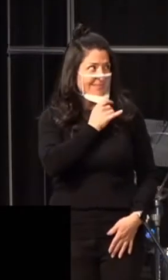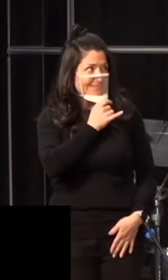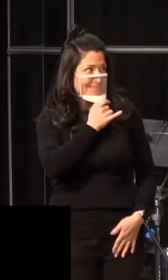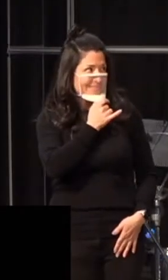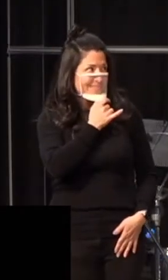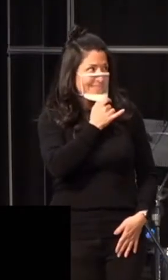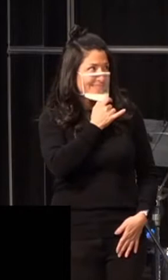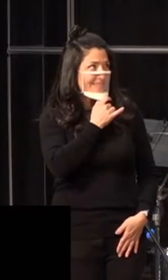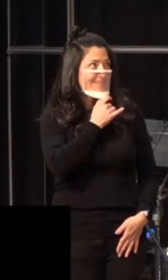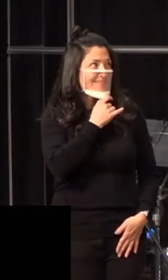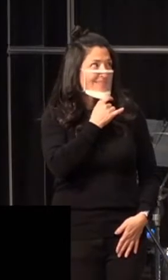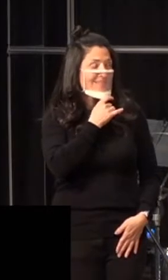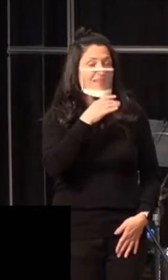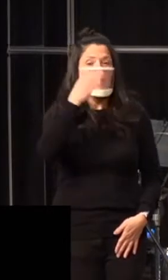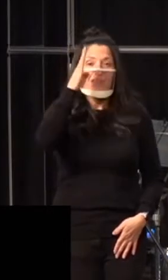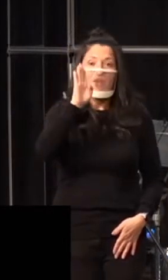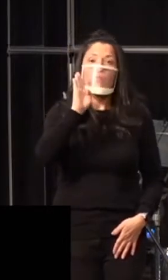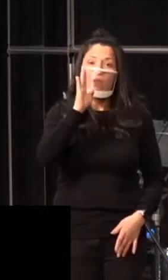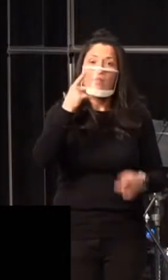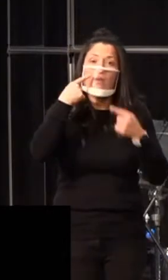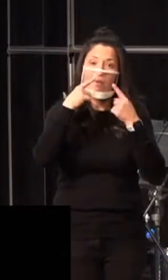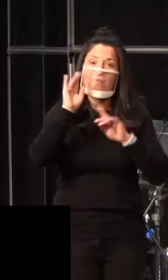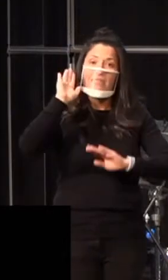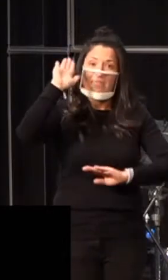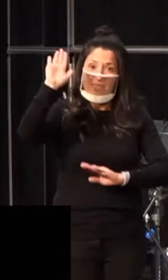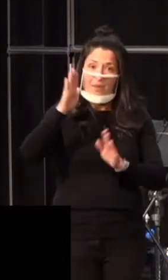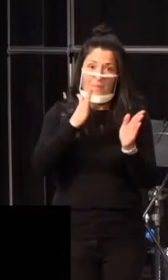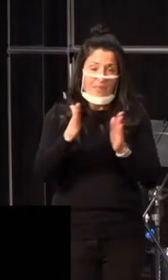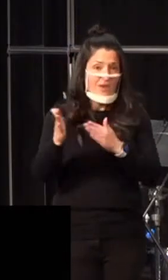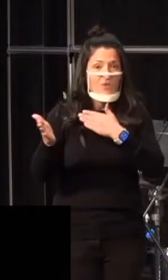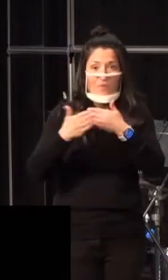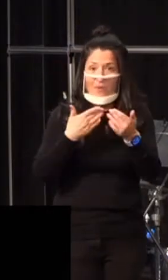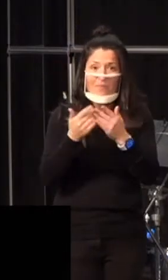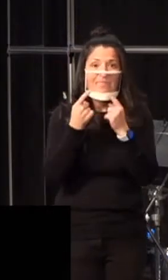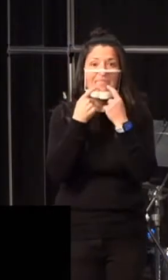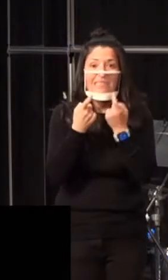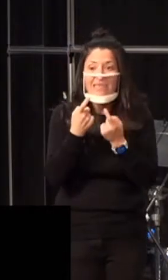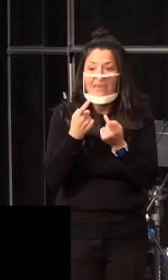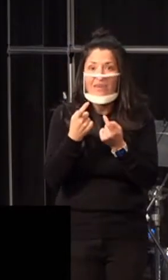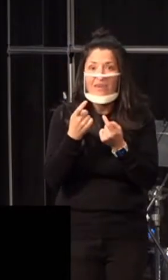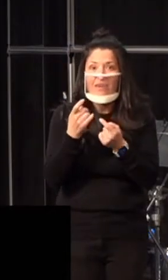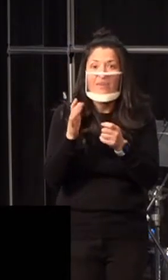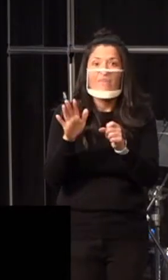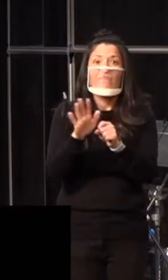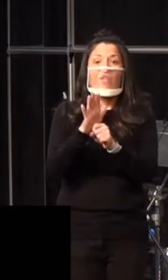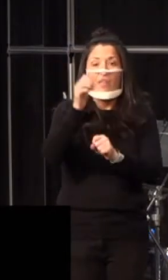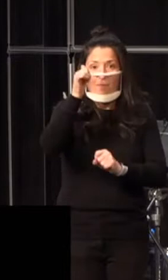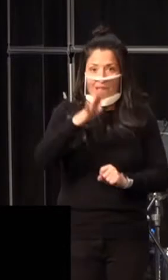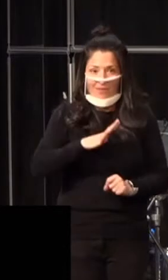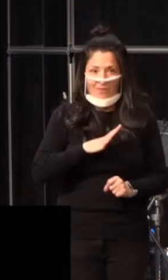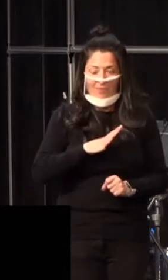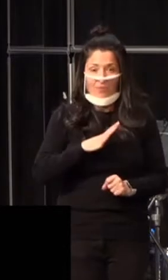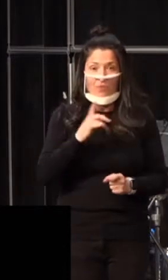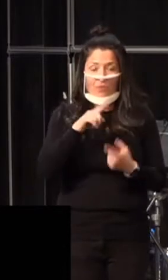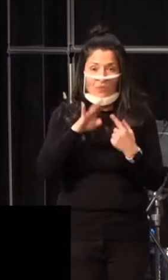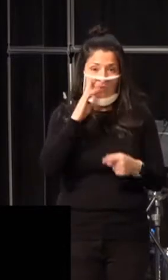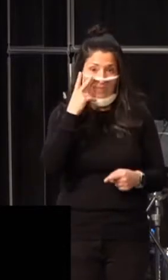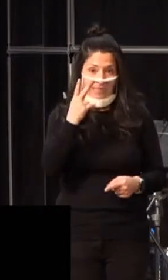stick in the brain. God will accomplish his plan despite sinful man. And what we're going to see is this is the story of